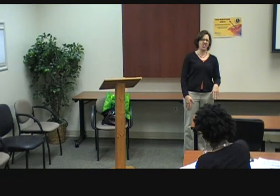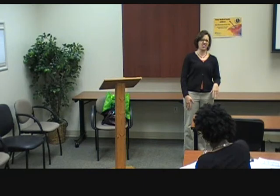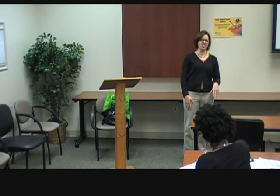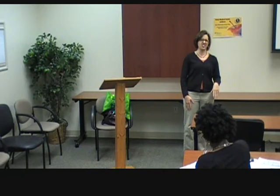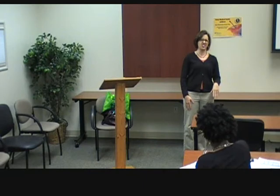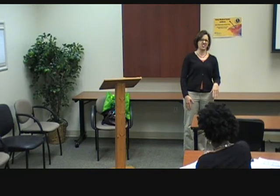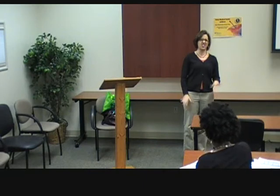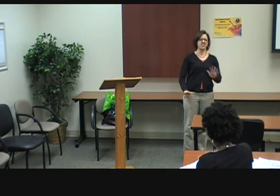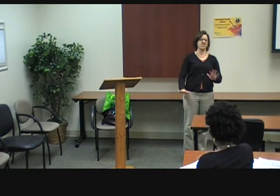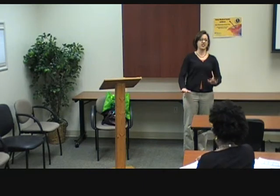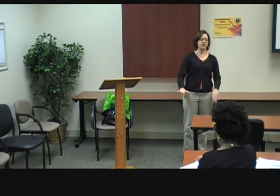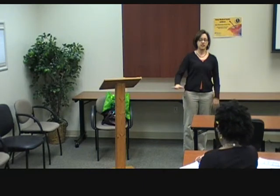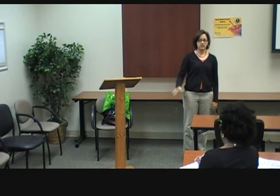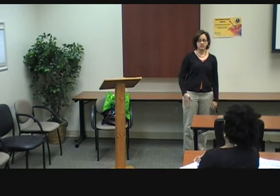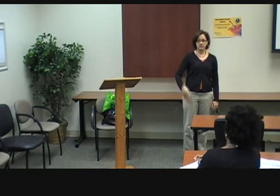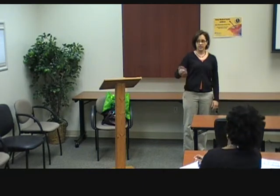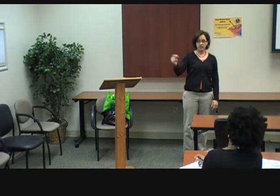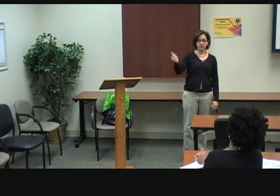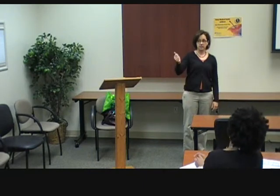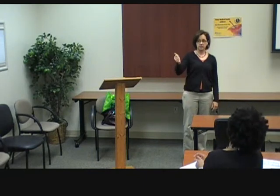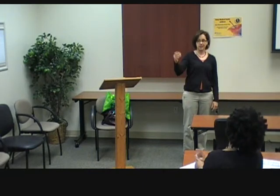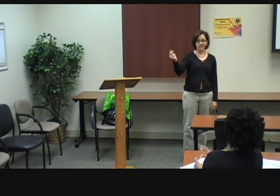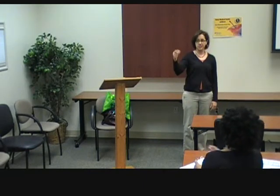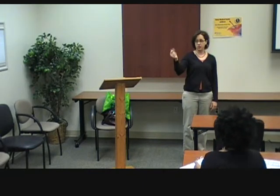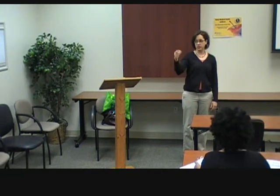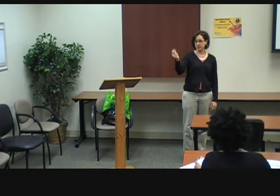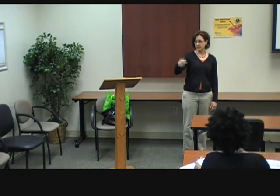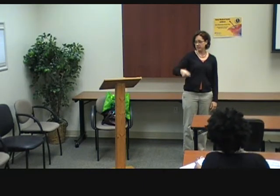go, okay. I used to do this.